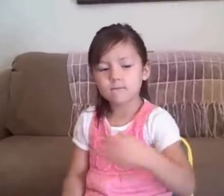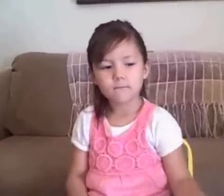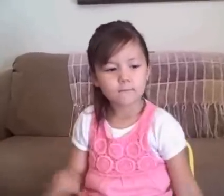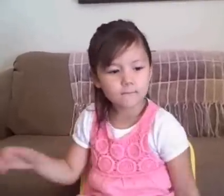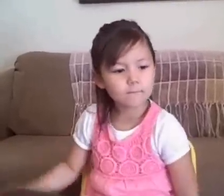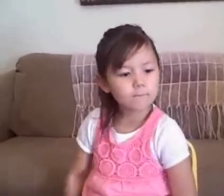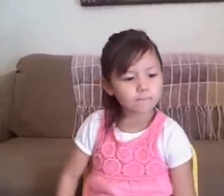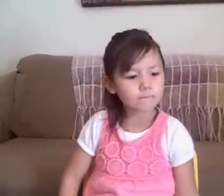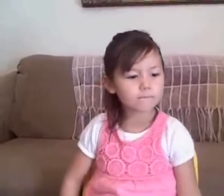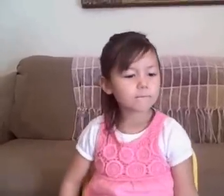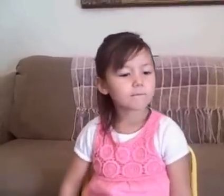What's cereal?